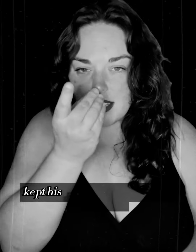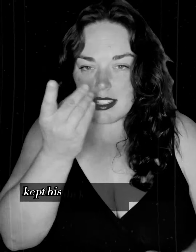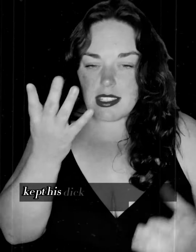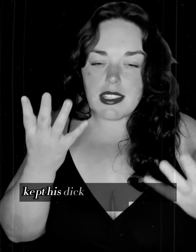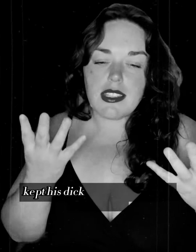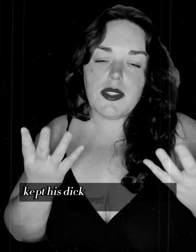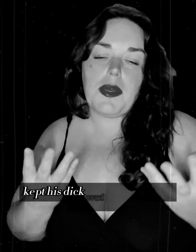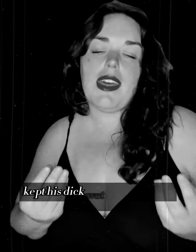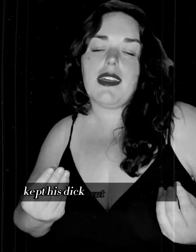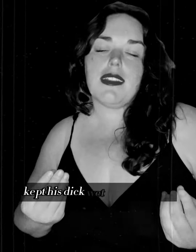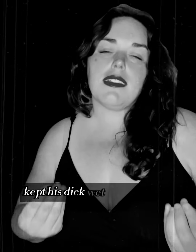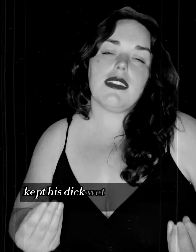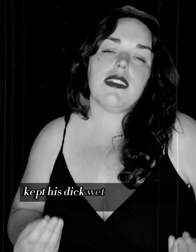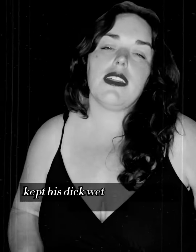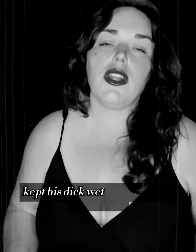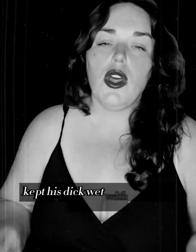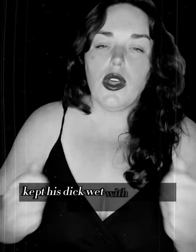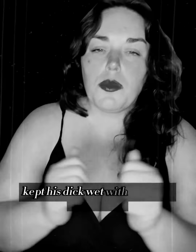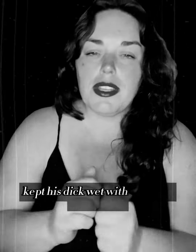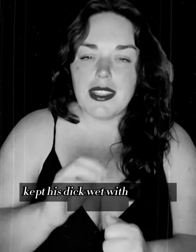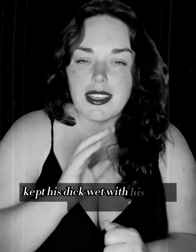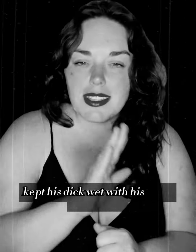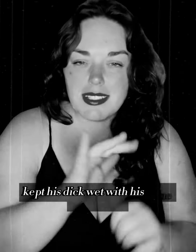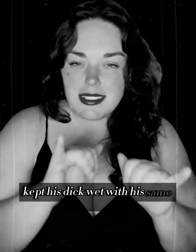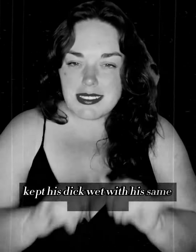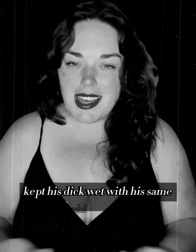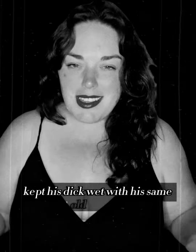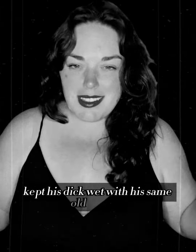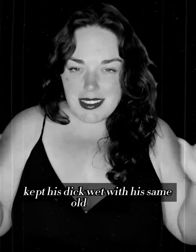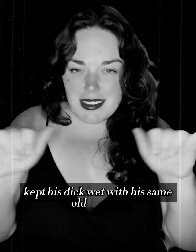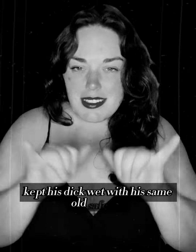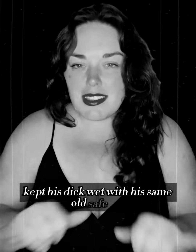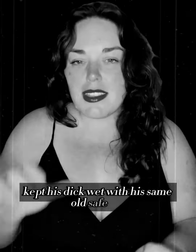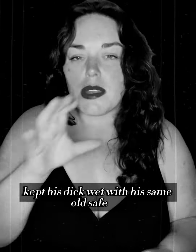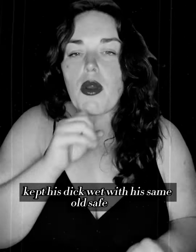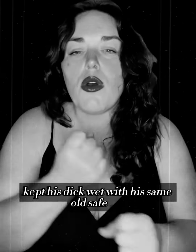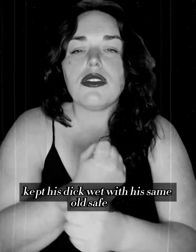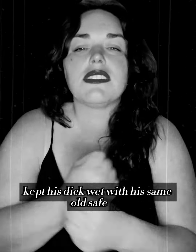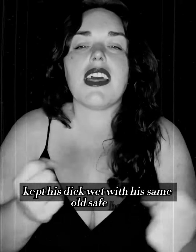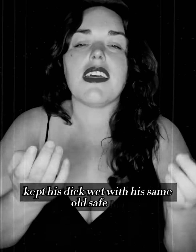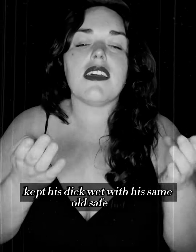dick wet With his same old safe bed